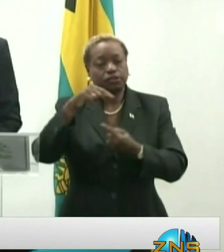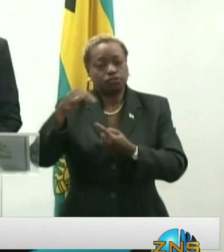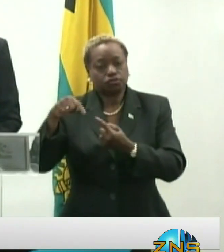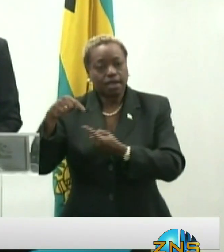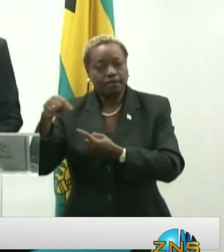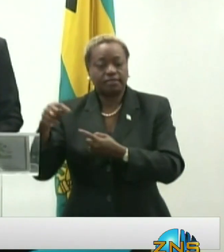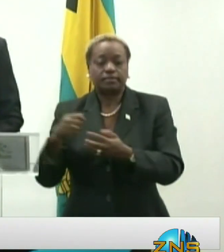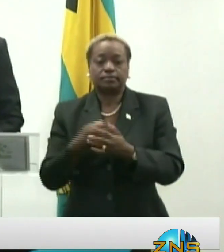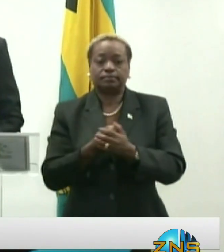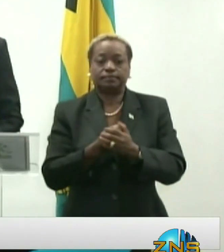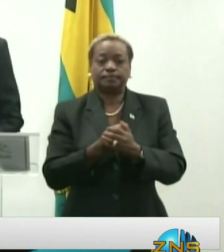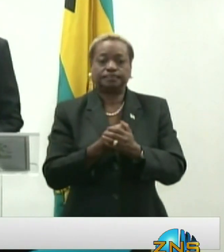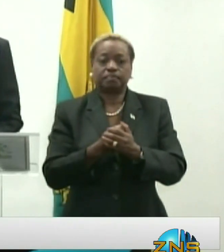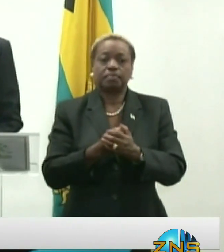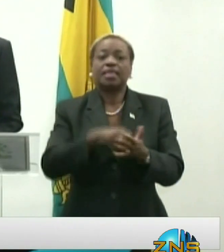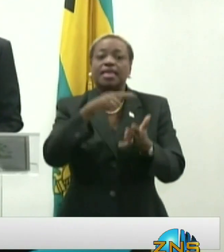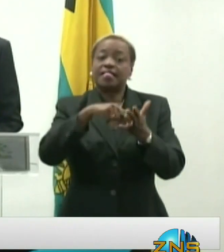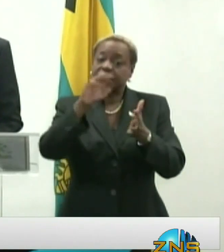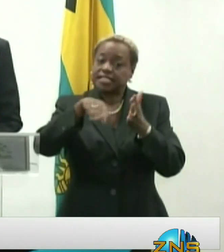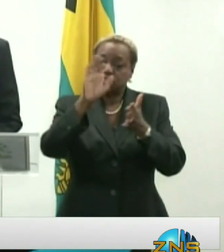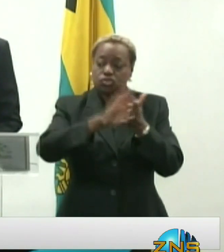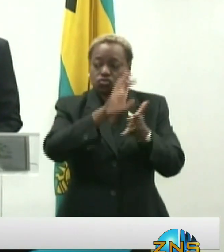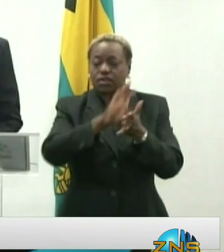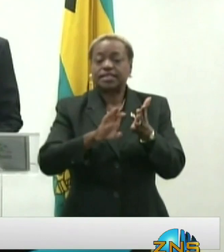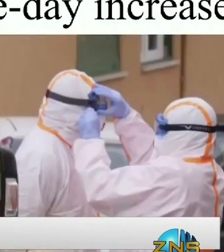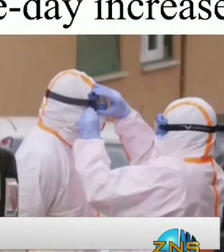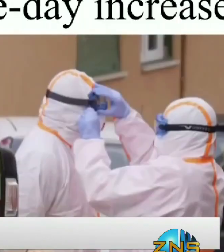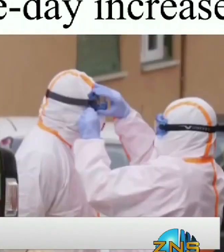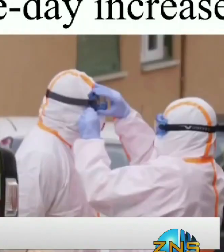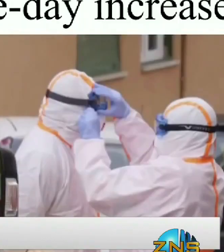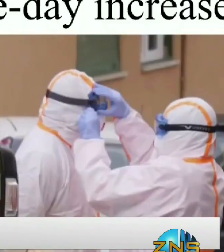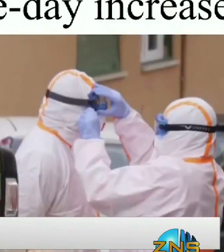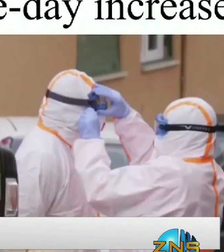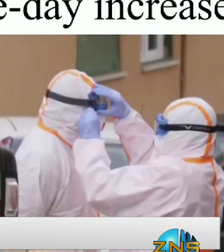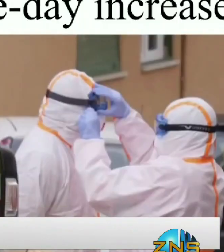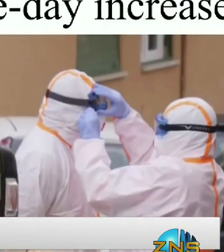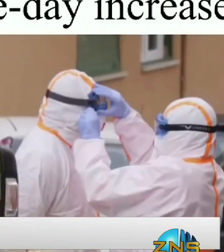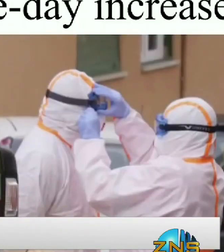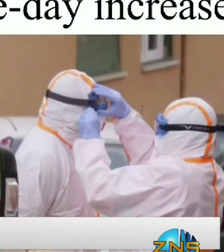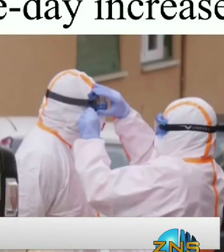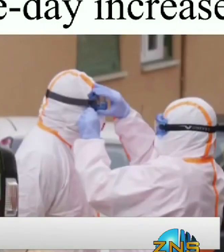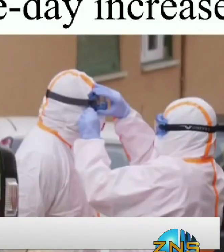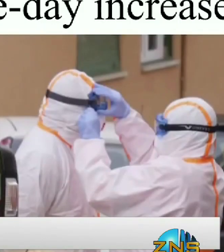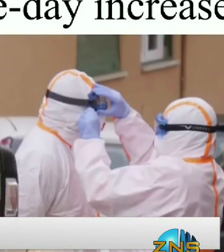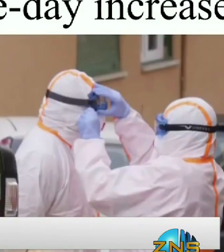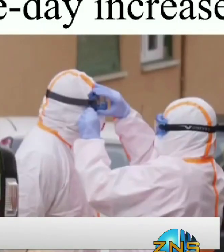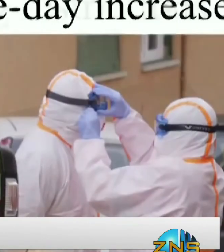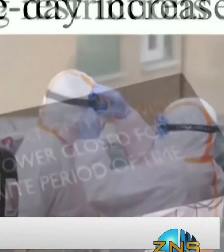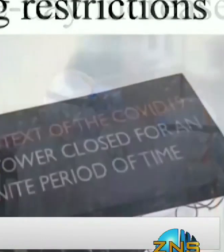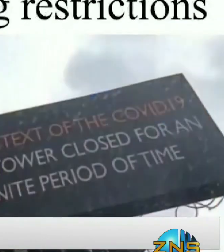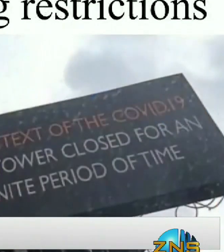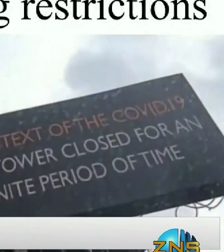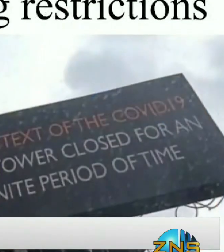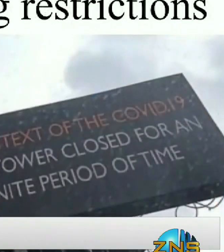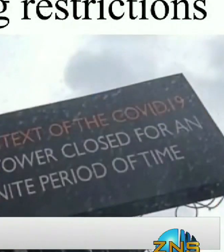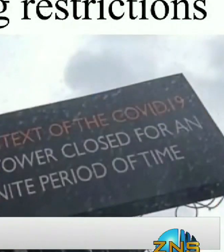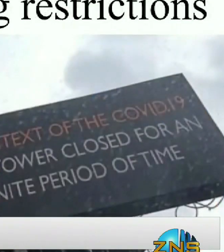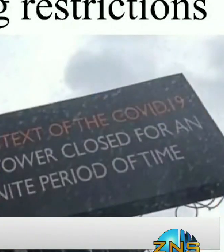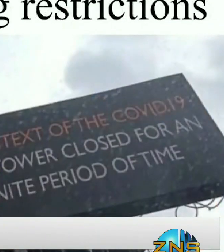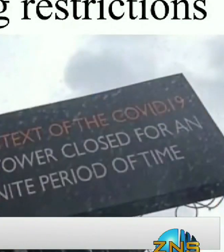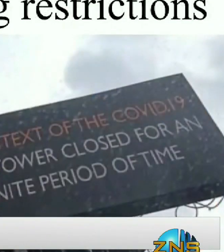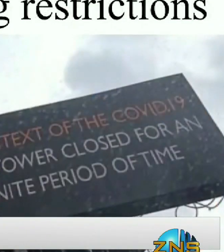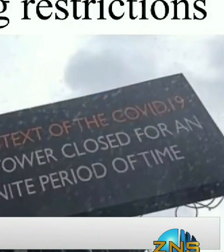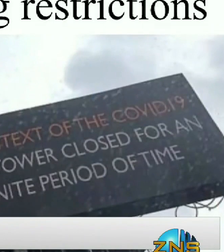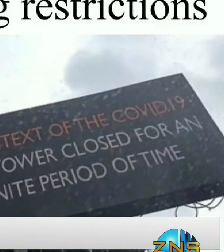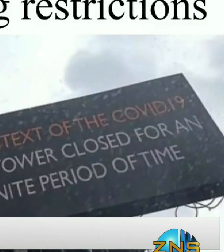travel. Prime Minister Minnis says he understands that a lot of persons may be worried, but he says out of control fare will not help this